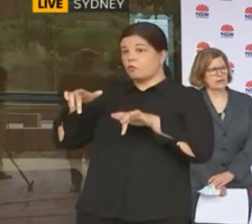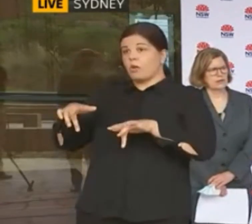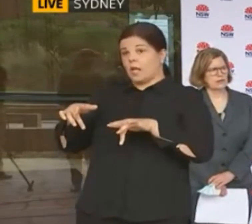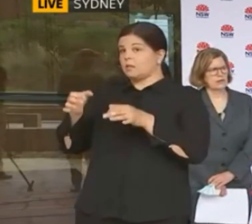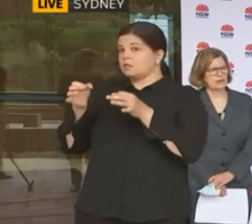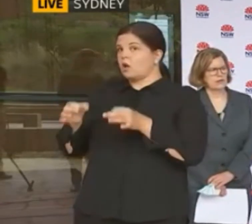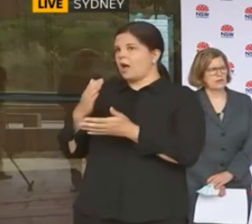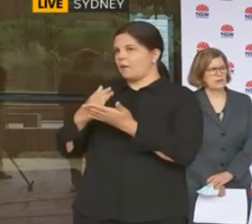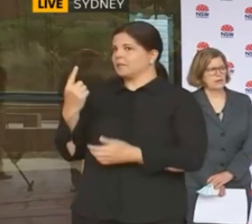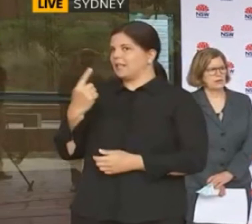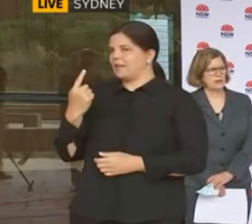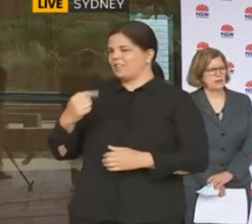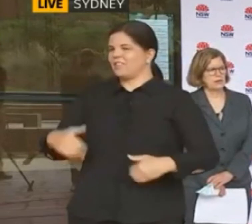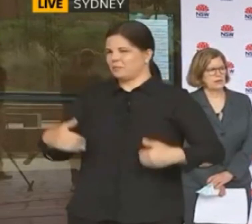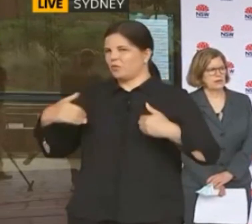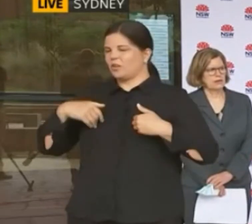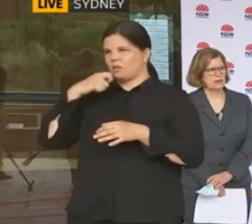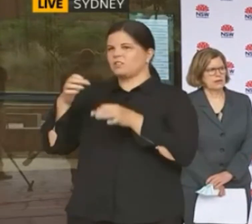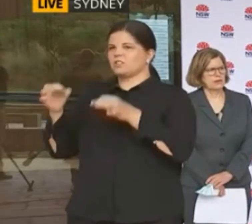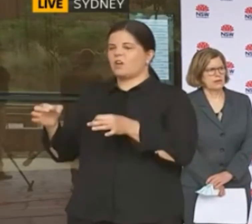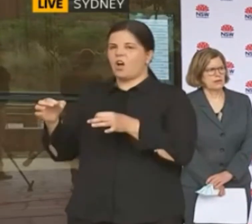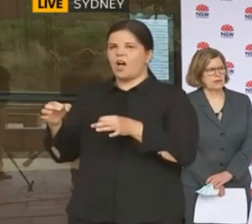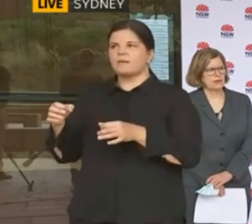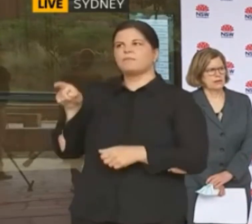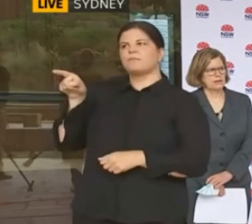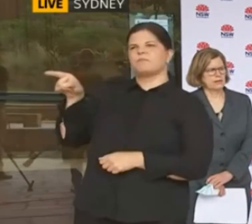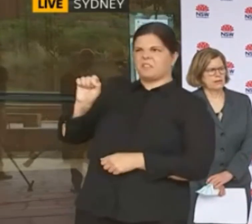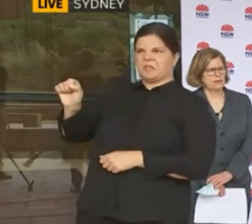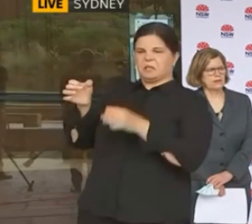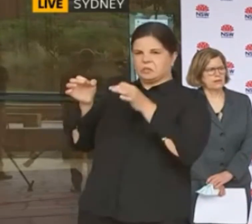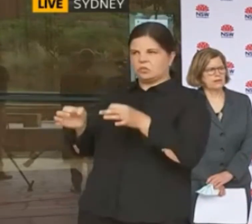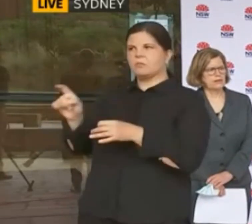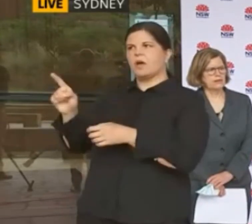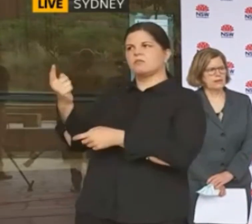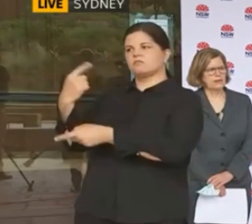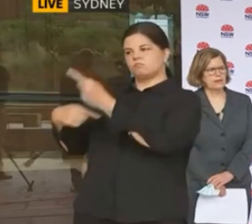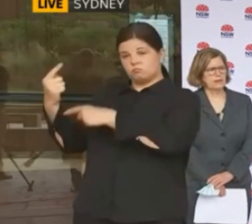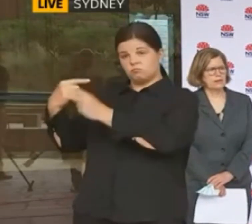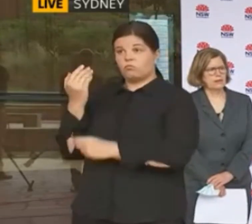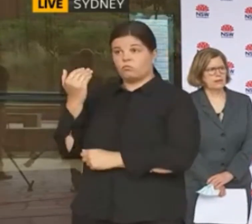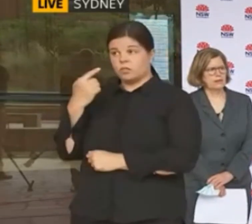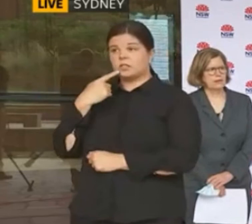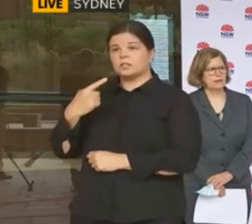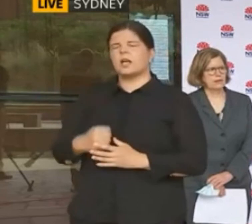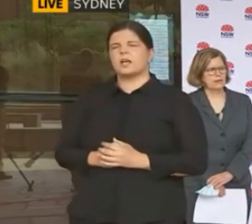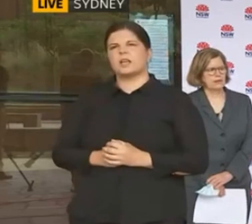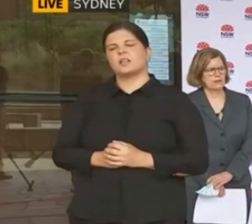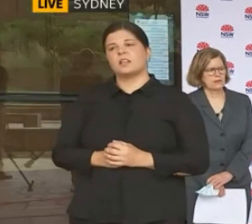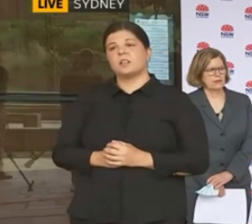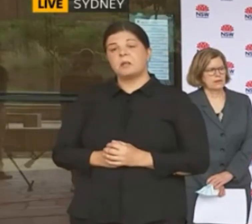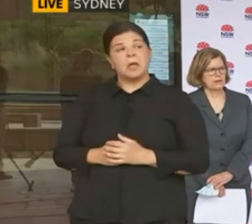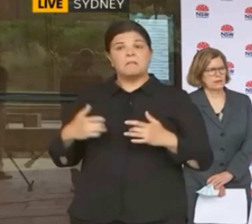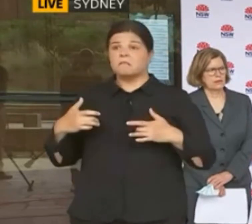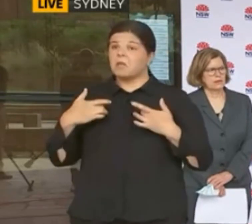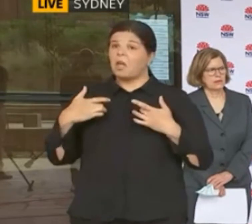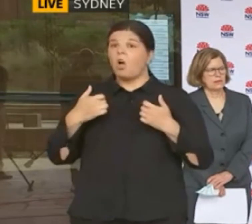morning. Can I say, I don't want to take words out of their mouth, but they provided feedback to me to say that they've been very